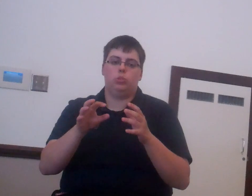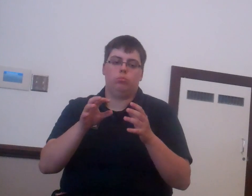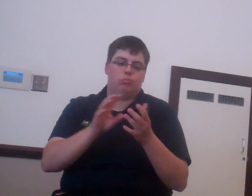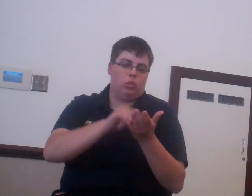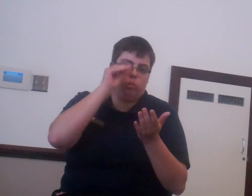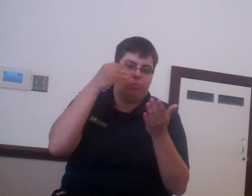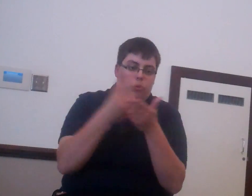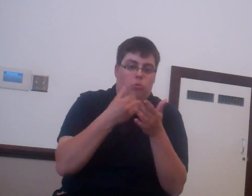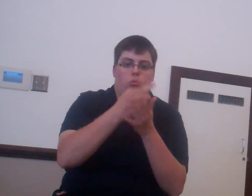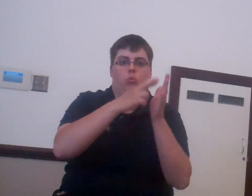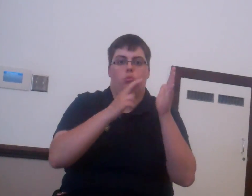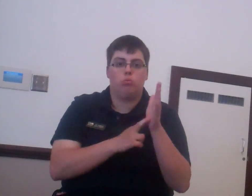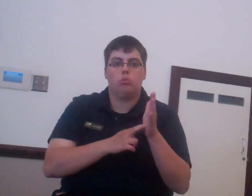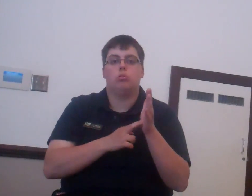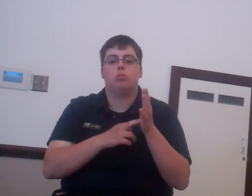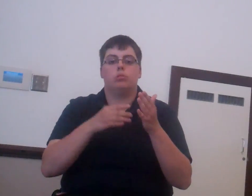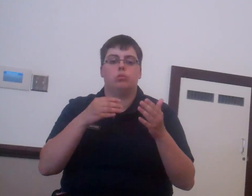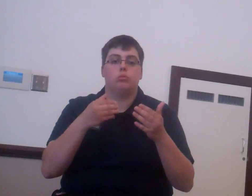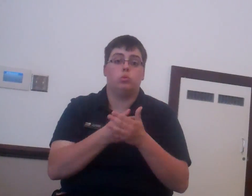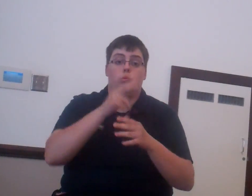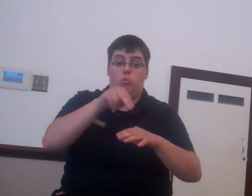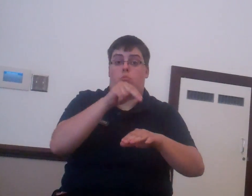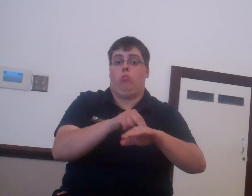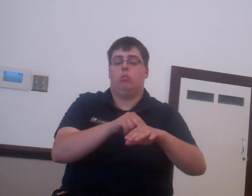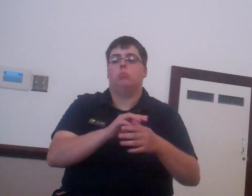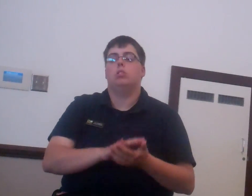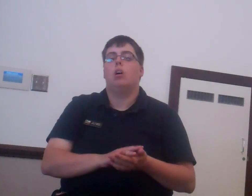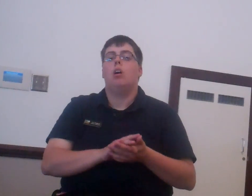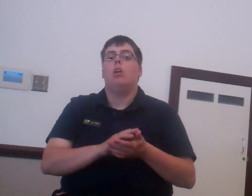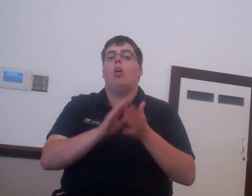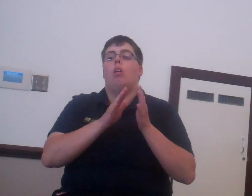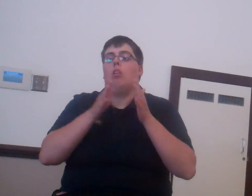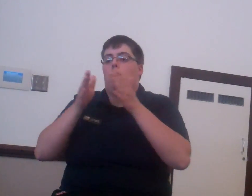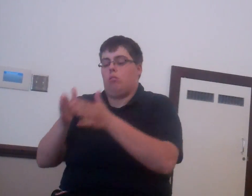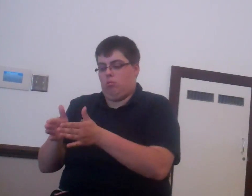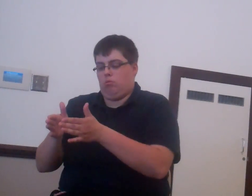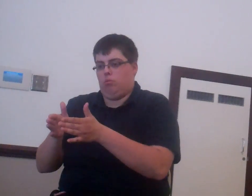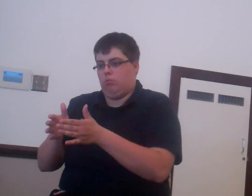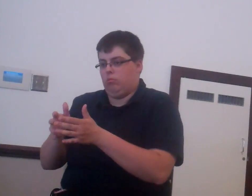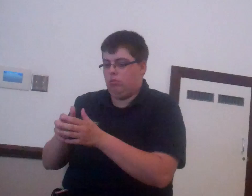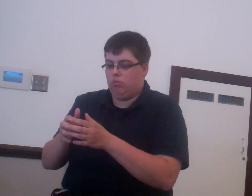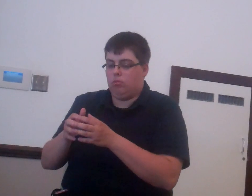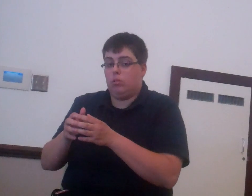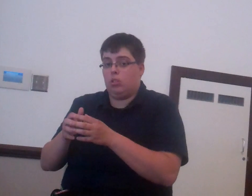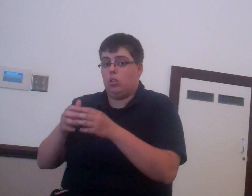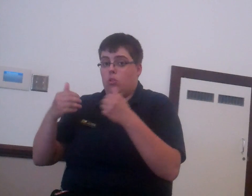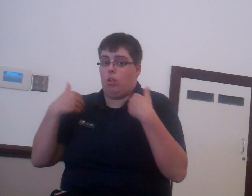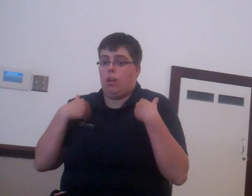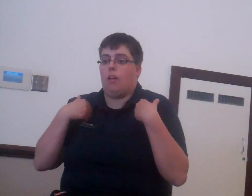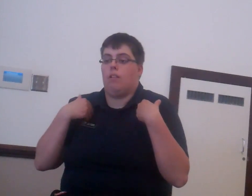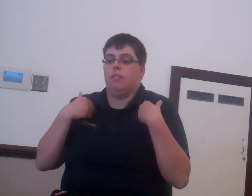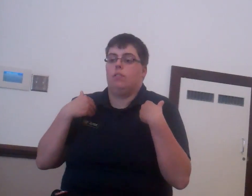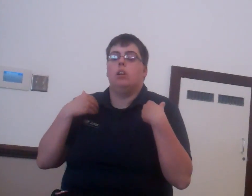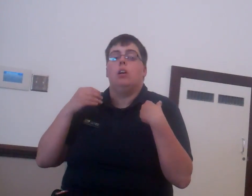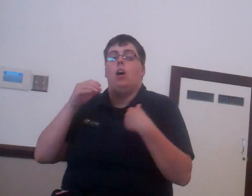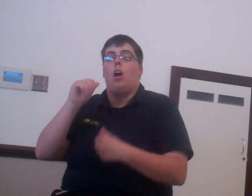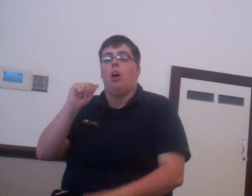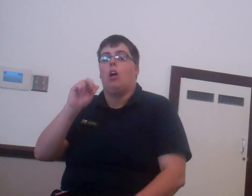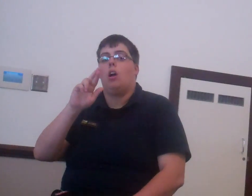And then the third thing that we can kind of glean a culture from would be the organization's artifacts, workplace artifacts.